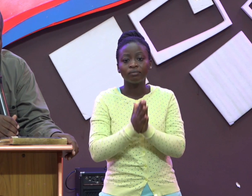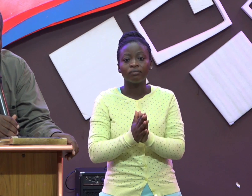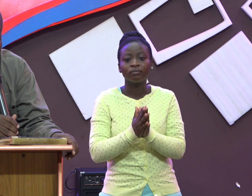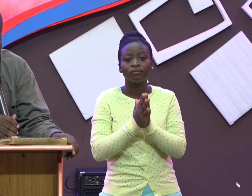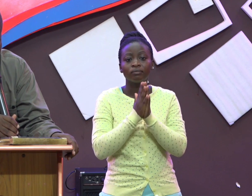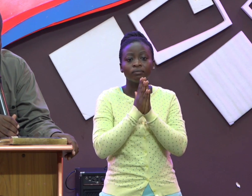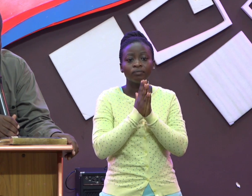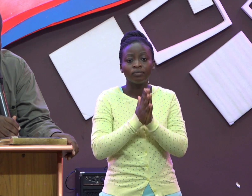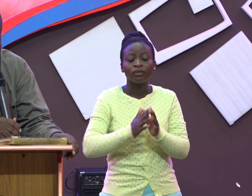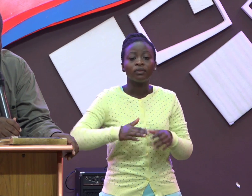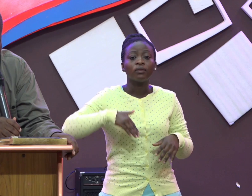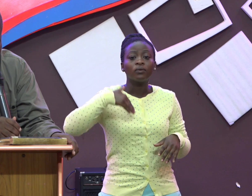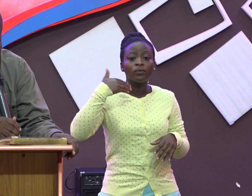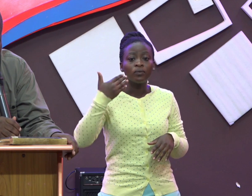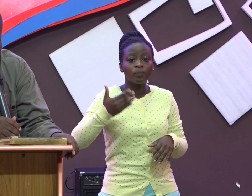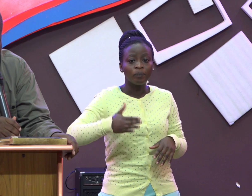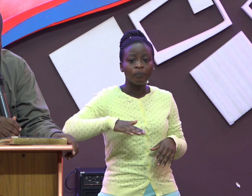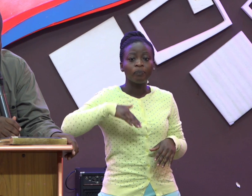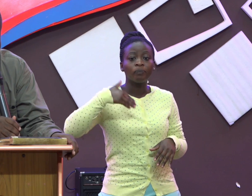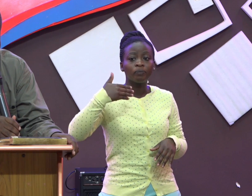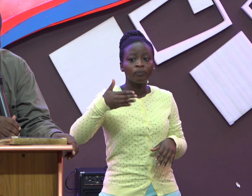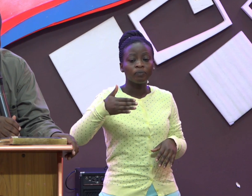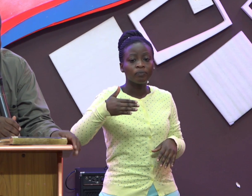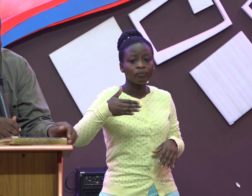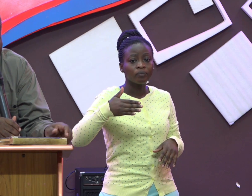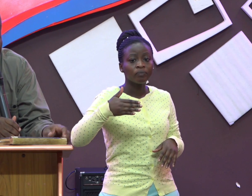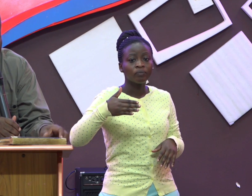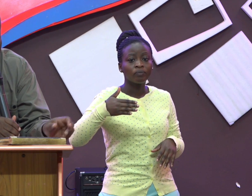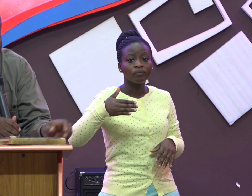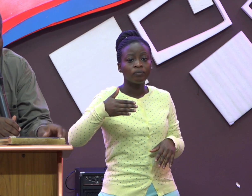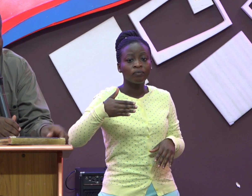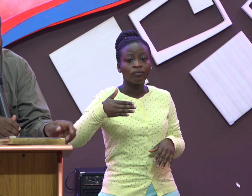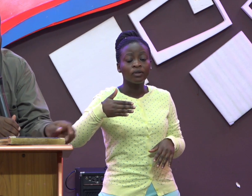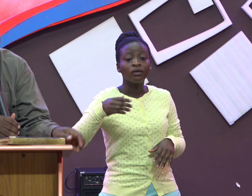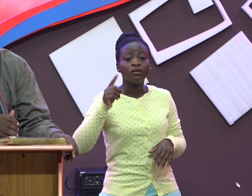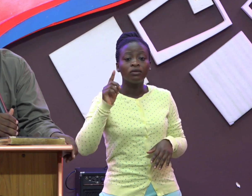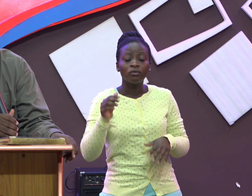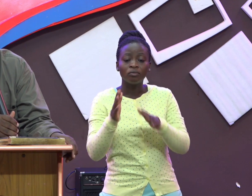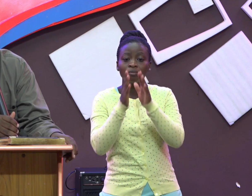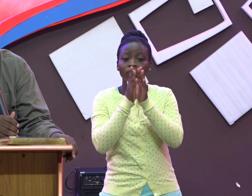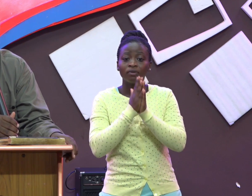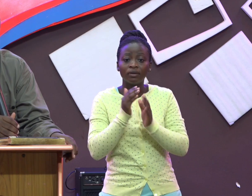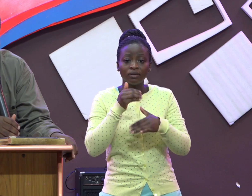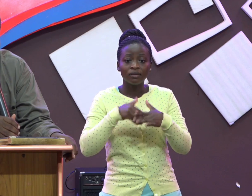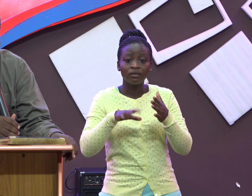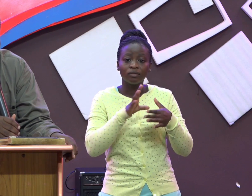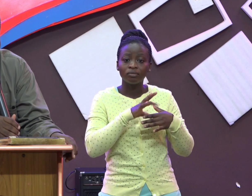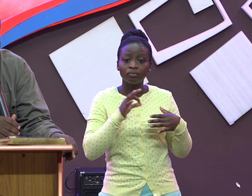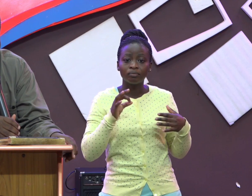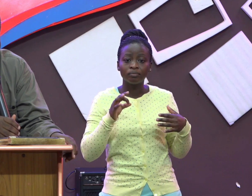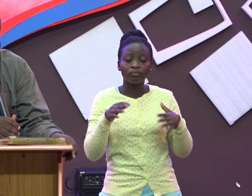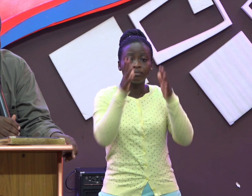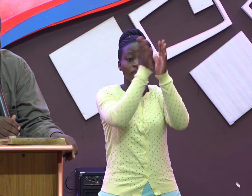supplication. Bulikasera. Always. Nga musabanga mumwoyo bulikasera. Praying in the spirit always.